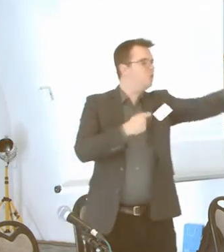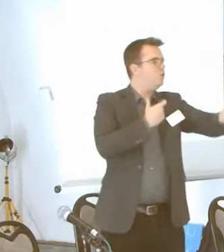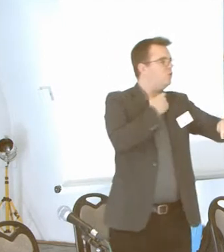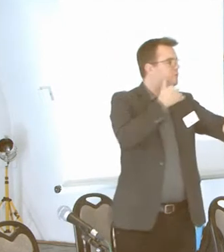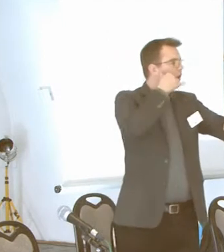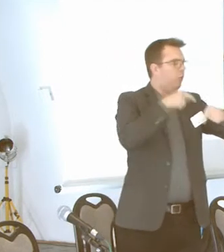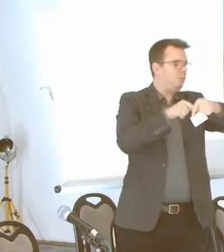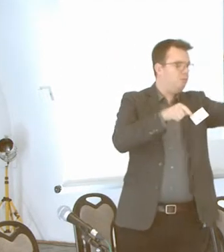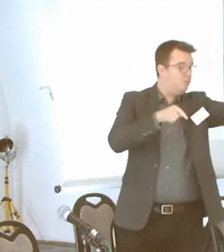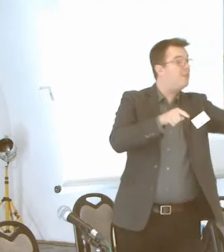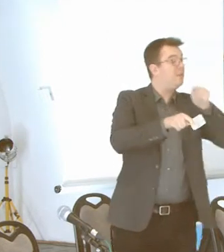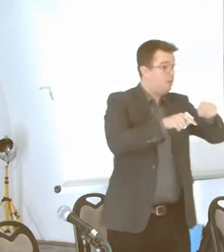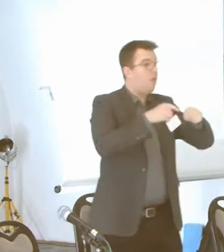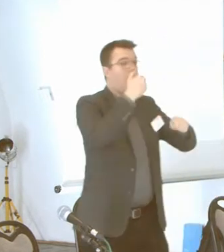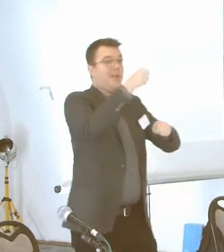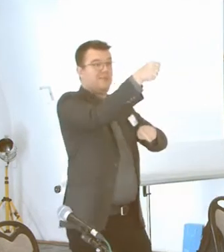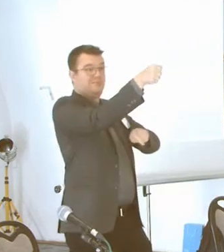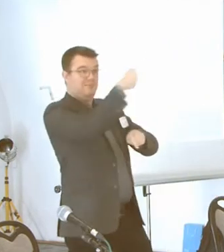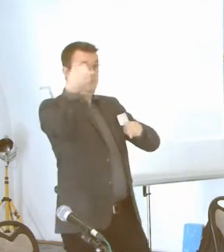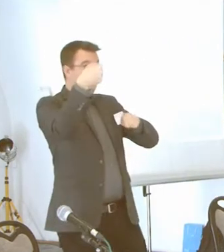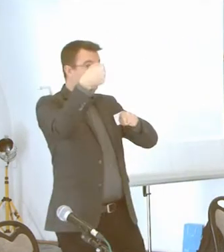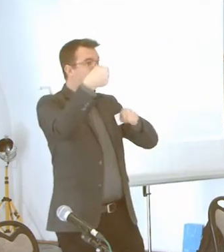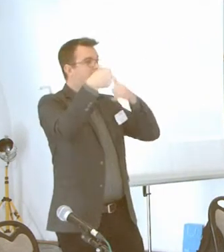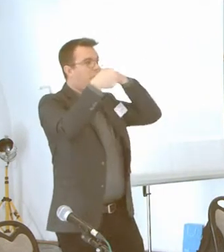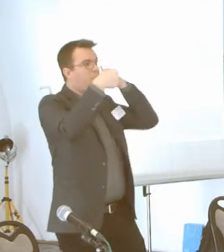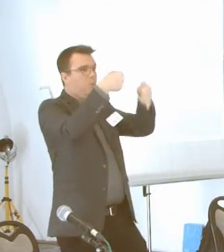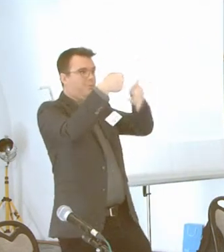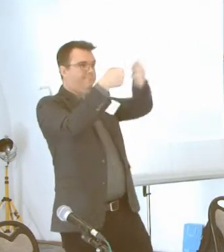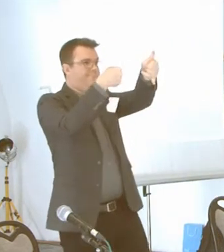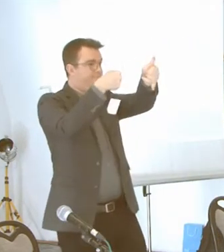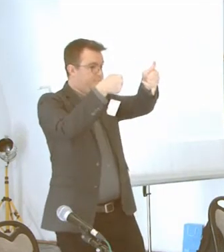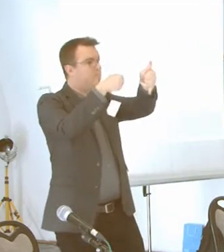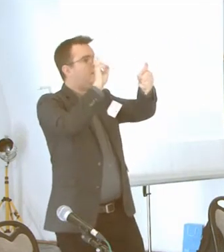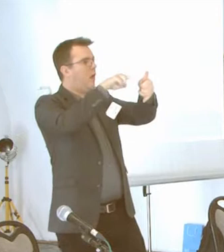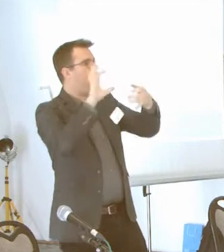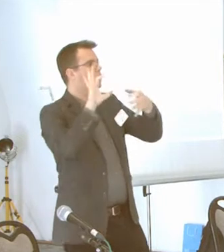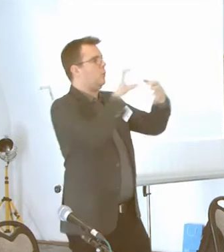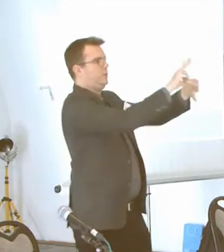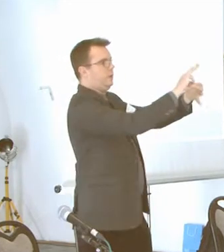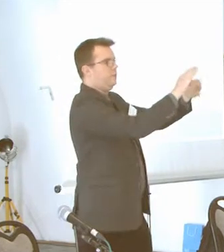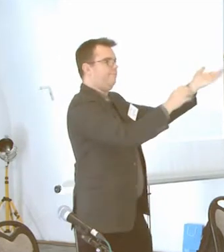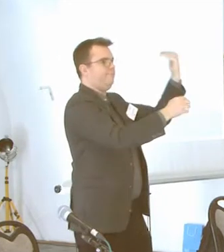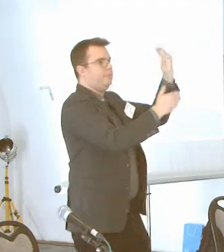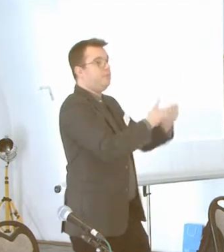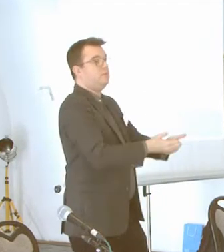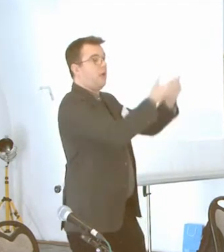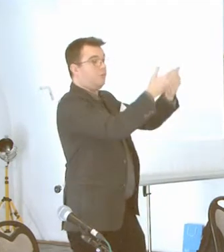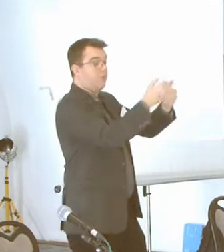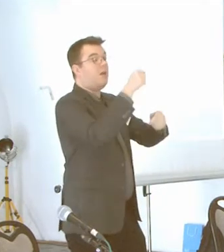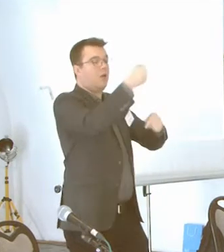we have emergency phones along the highway, and if you open into the you can also get in contact